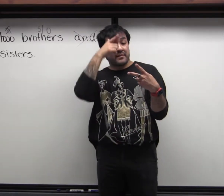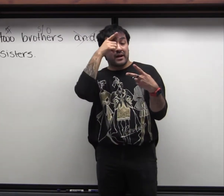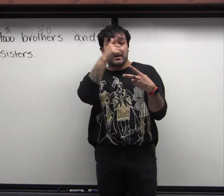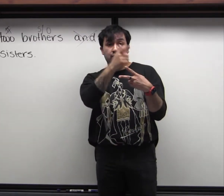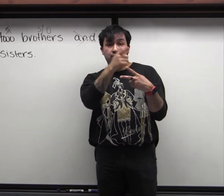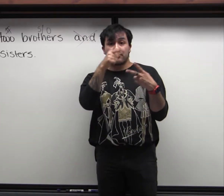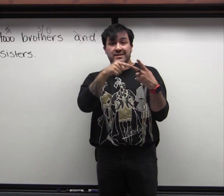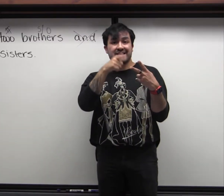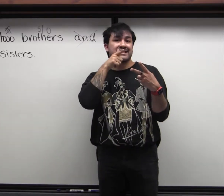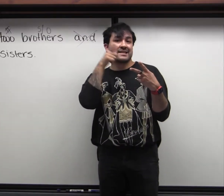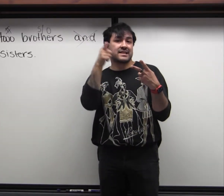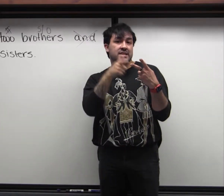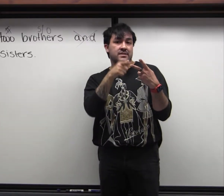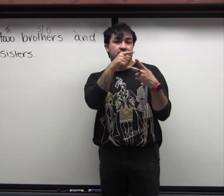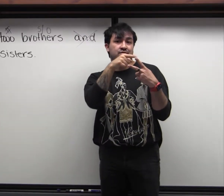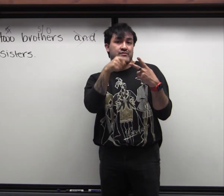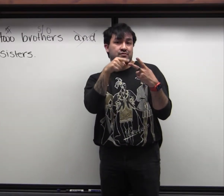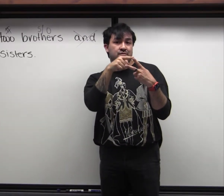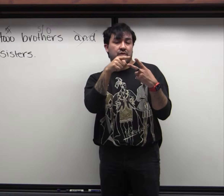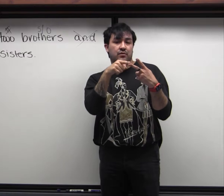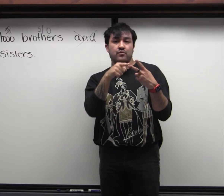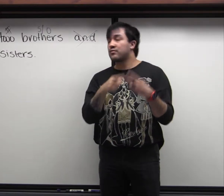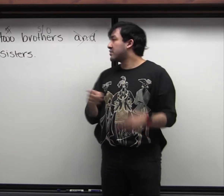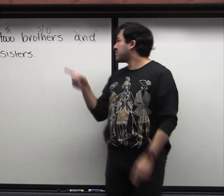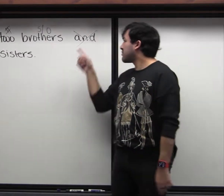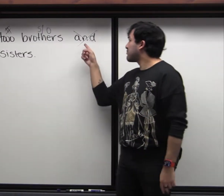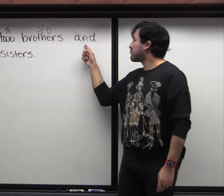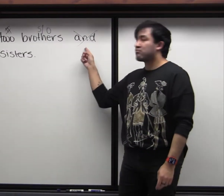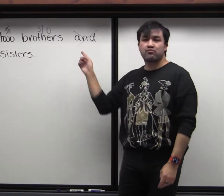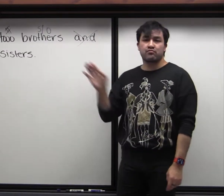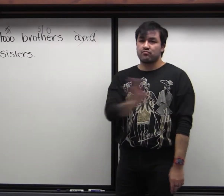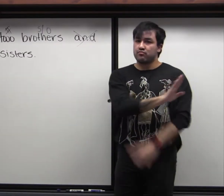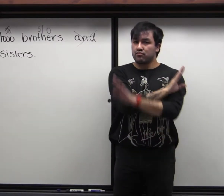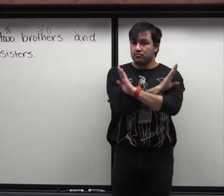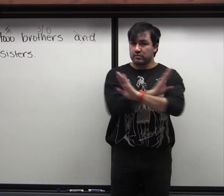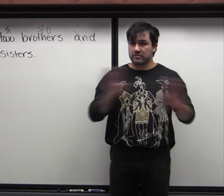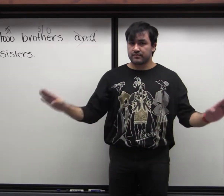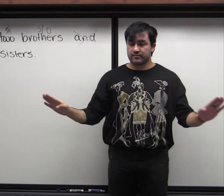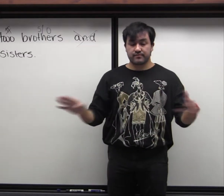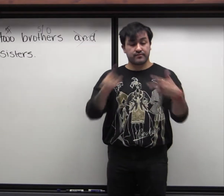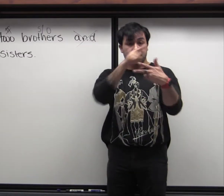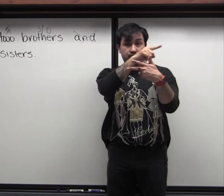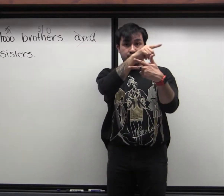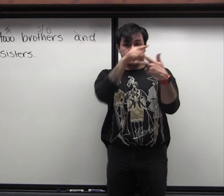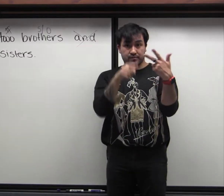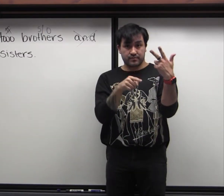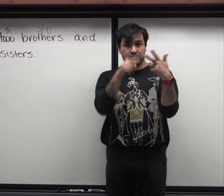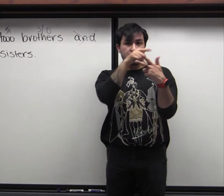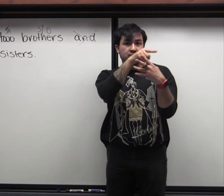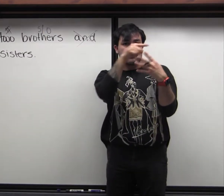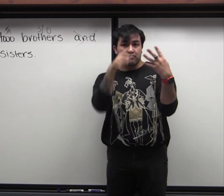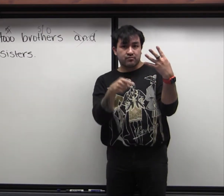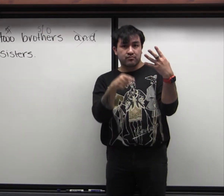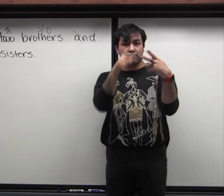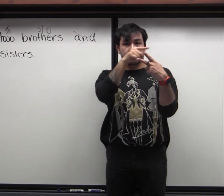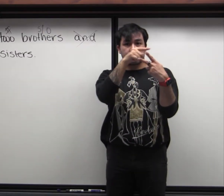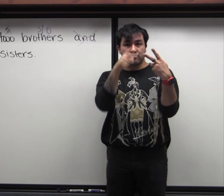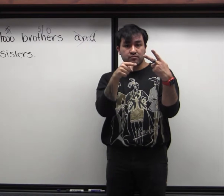could use reference, so we can, like I said, I can use a list on my fingers. I can put them in space. There are many different ways